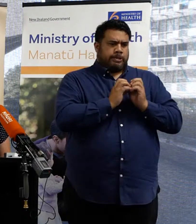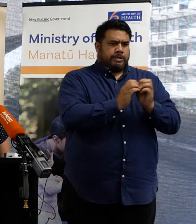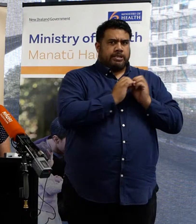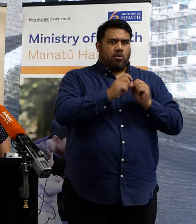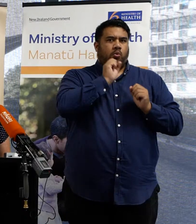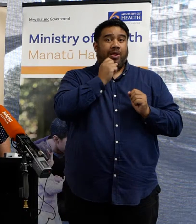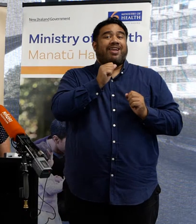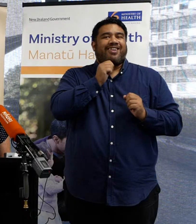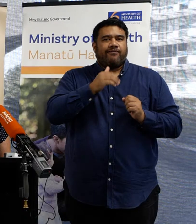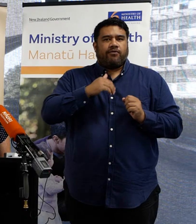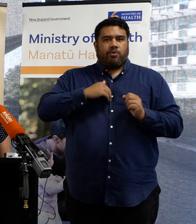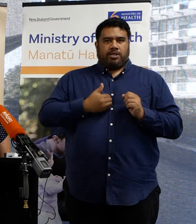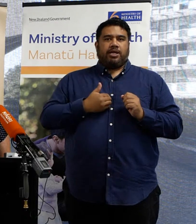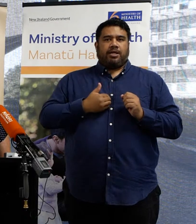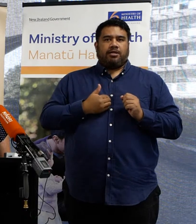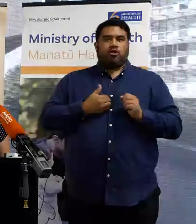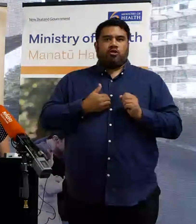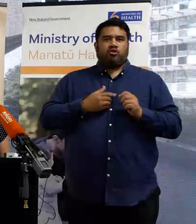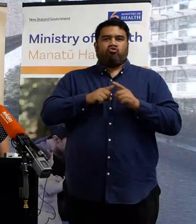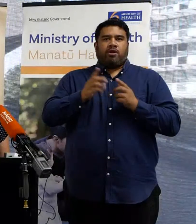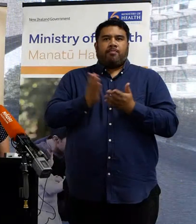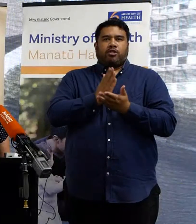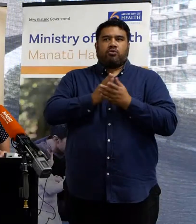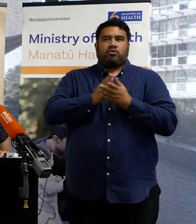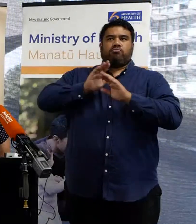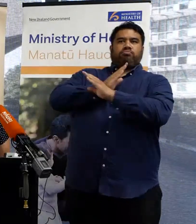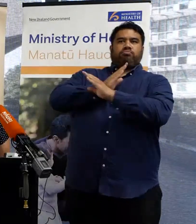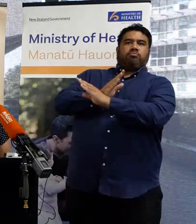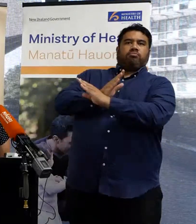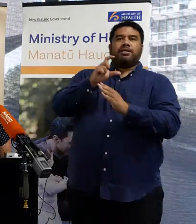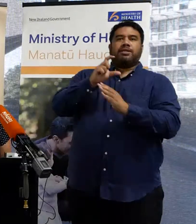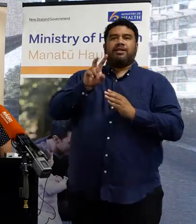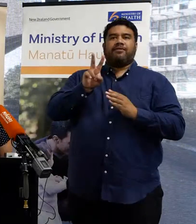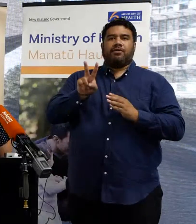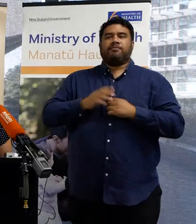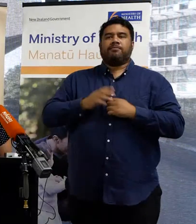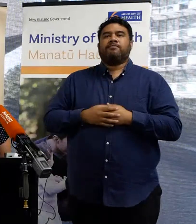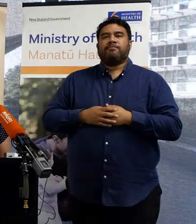address this COVID-19 situation. The full